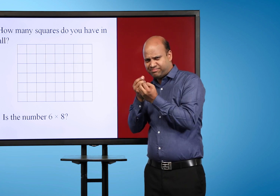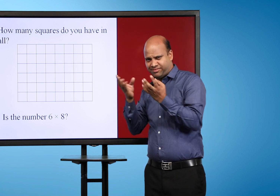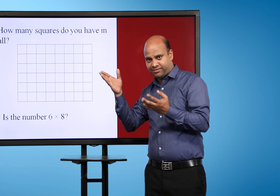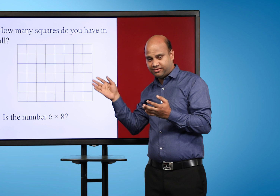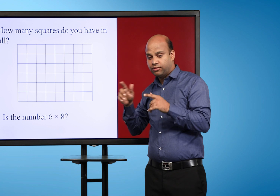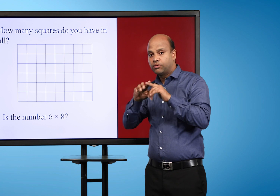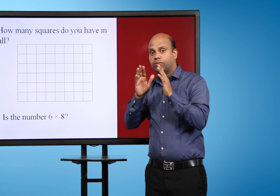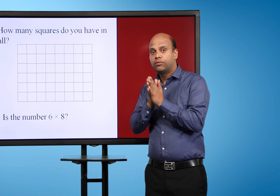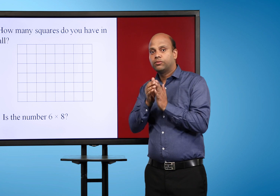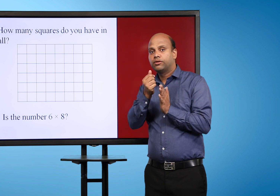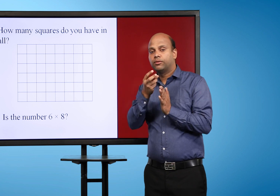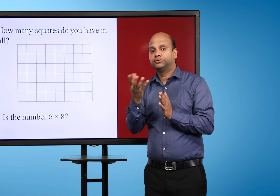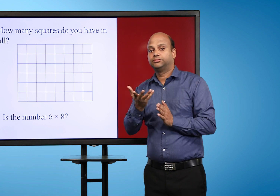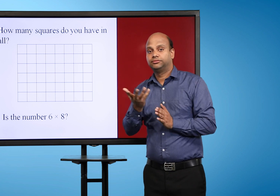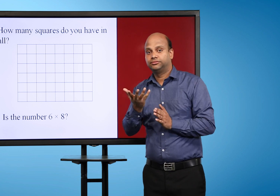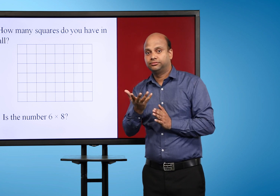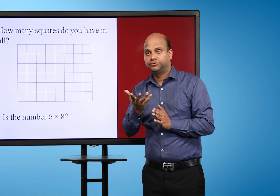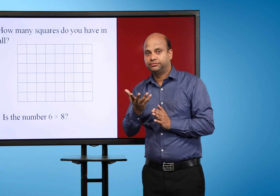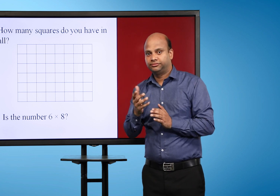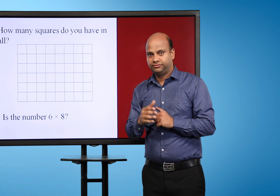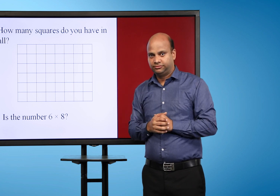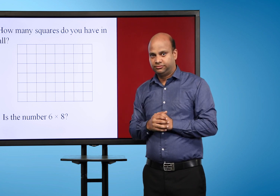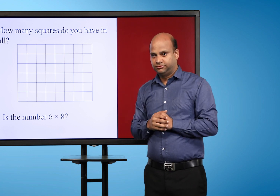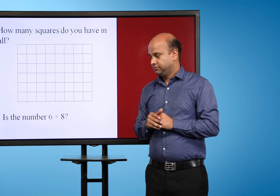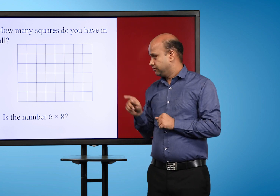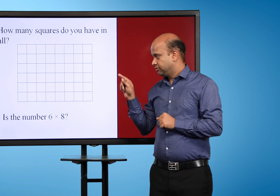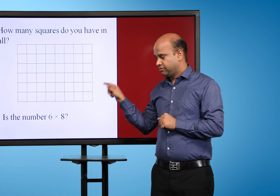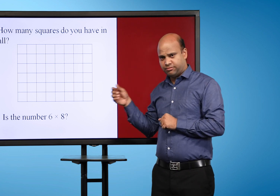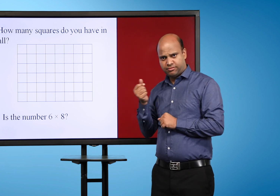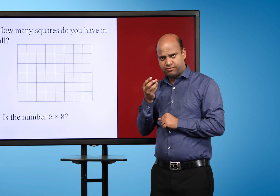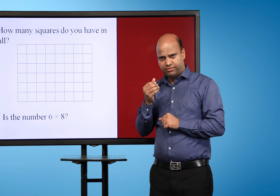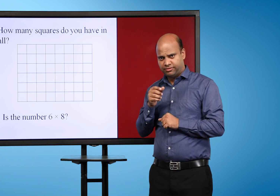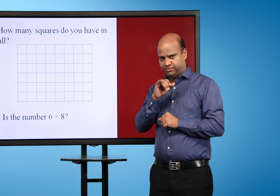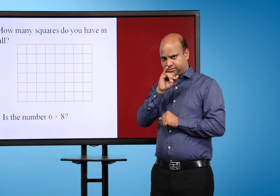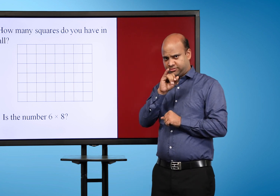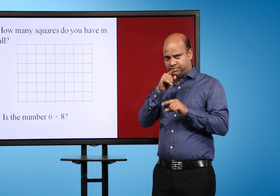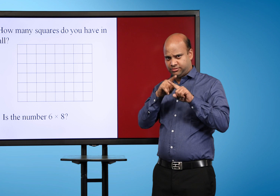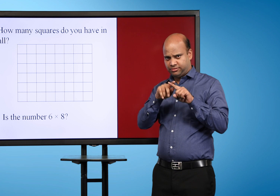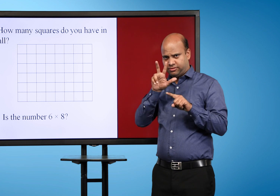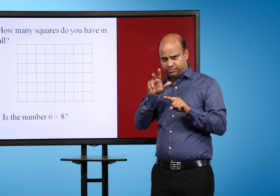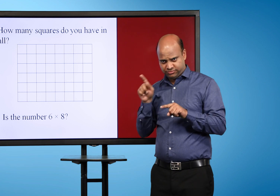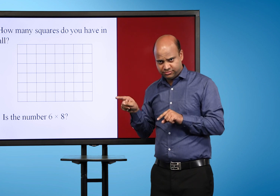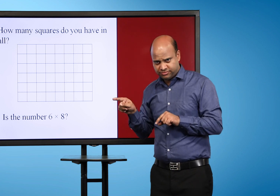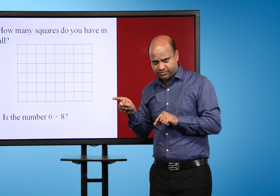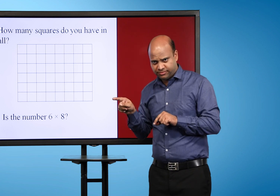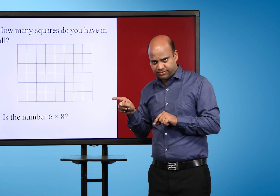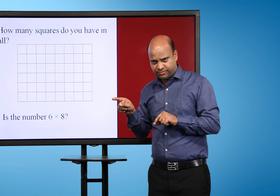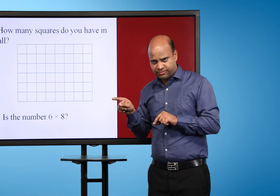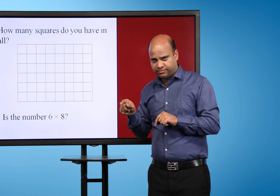lots of squares. Next to it, we have the picture of the graph paper being cut by a scissor. Is the number 6 by 8?